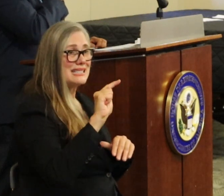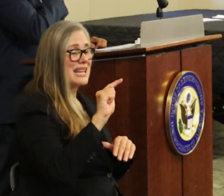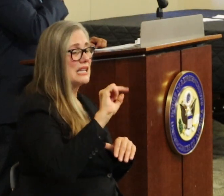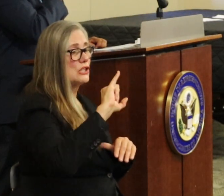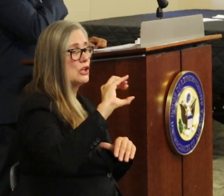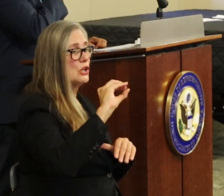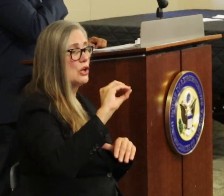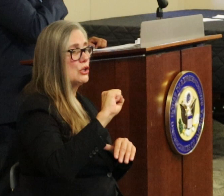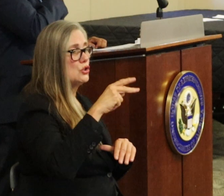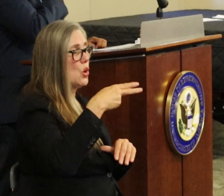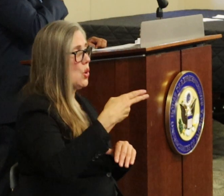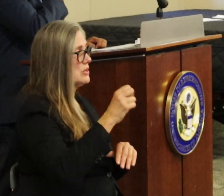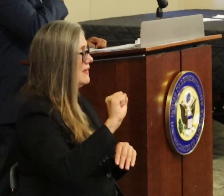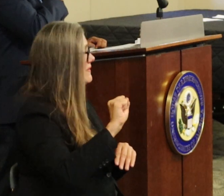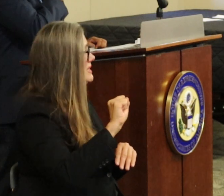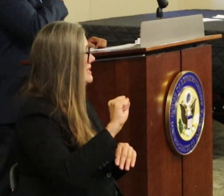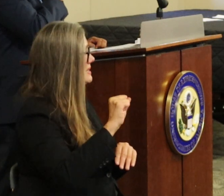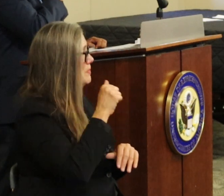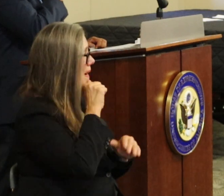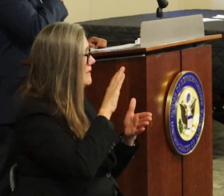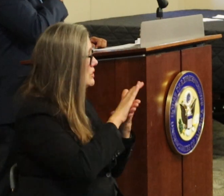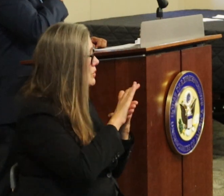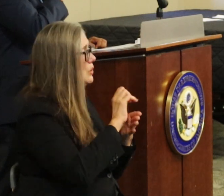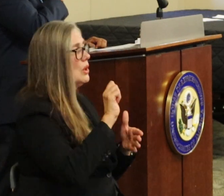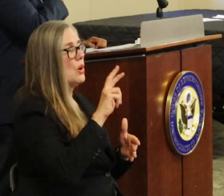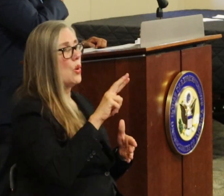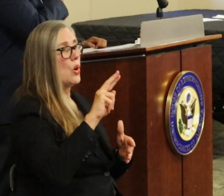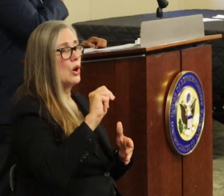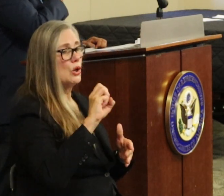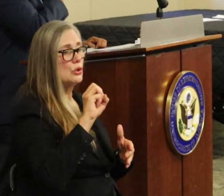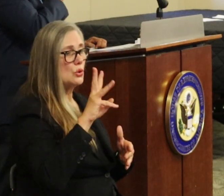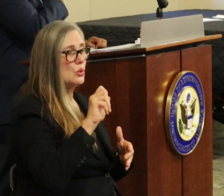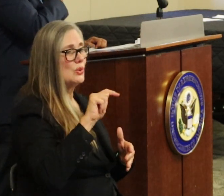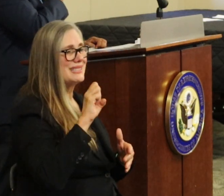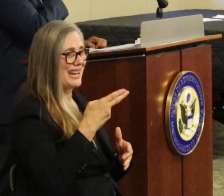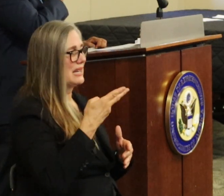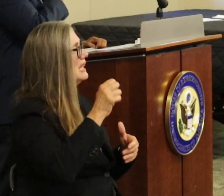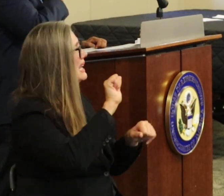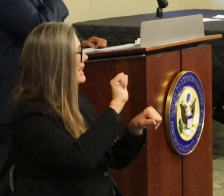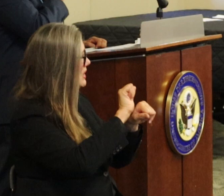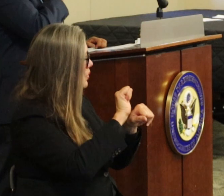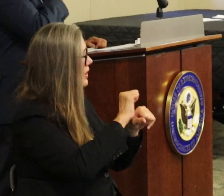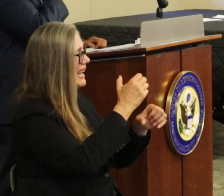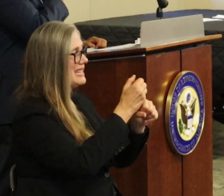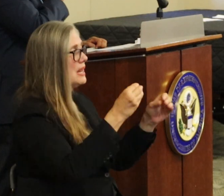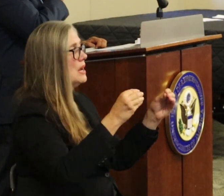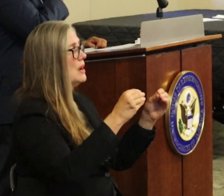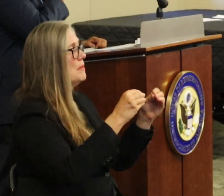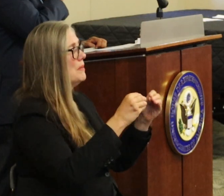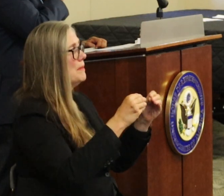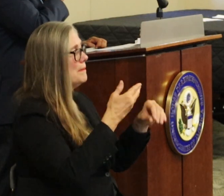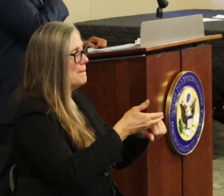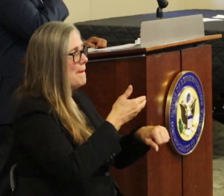they can work at academy, where they can get a more challenging education for high school. This